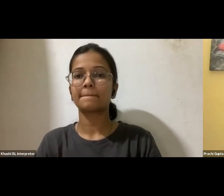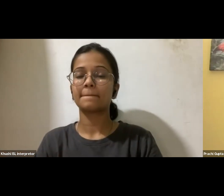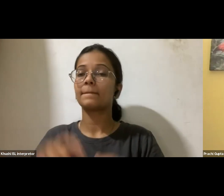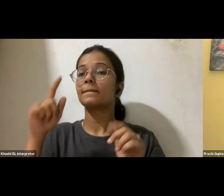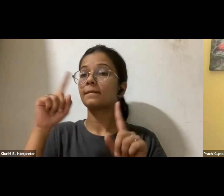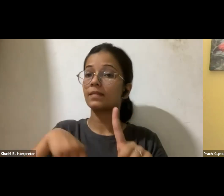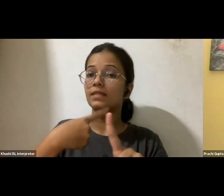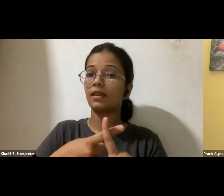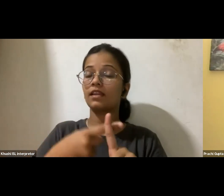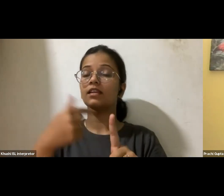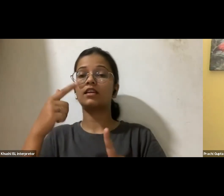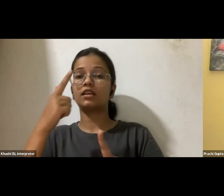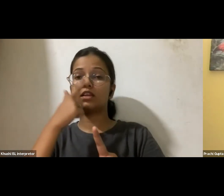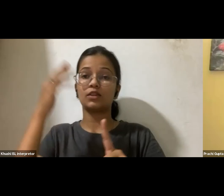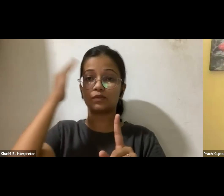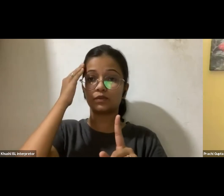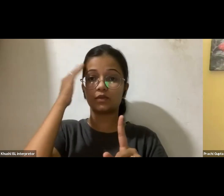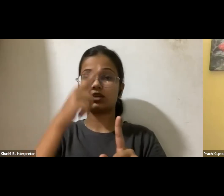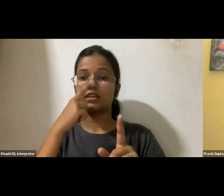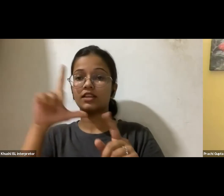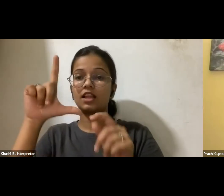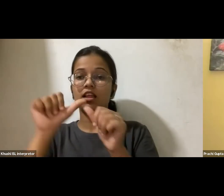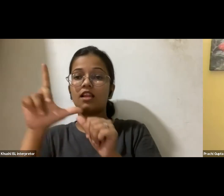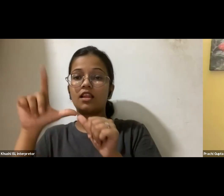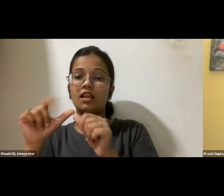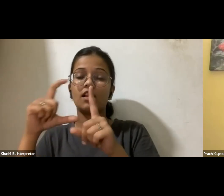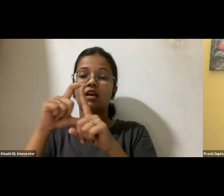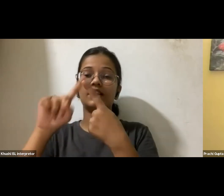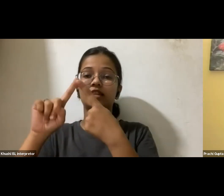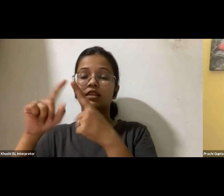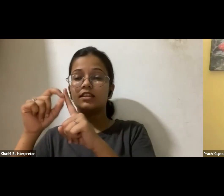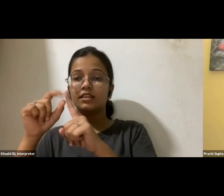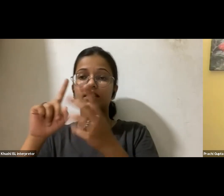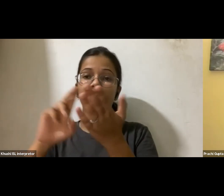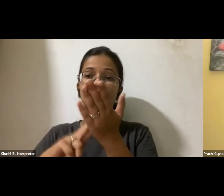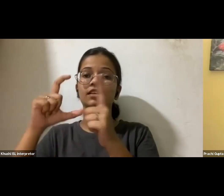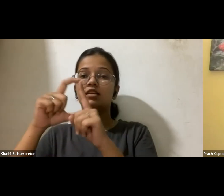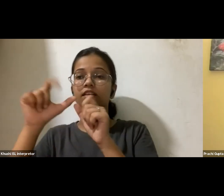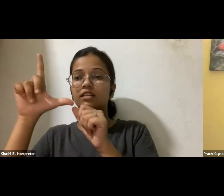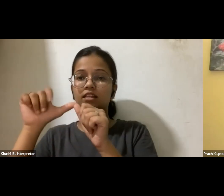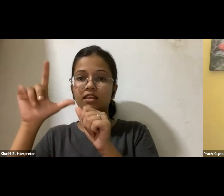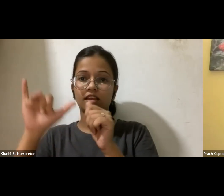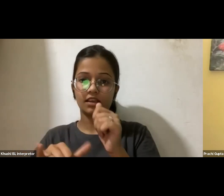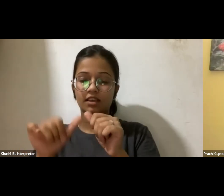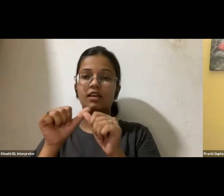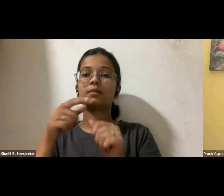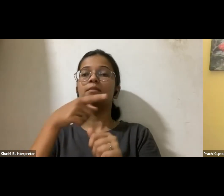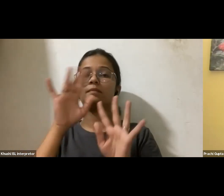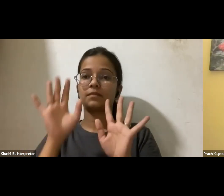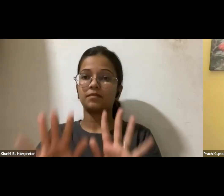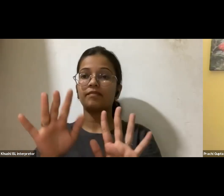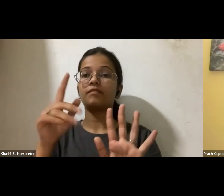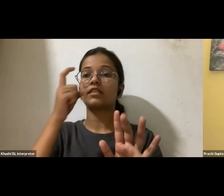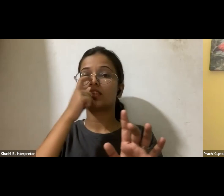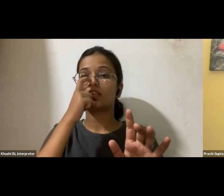Then it is also known that Lala Deendayal had possibly set up a separate section for the Zanana, for the